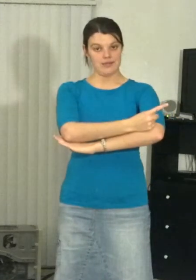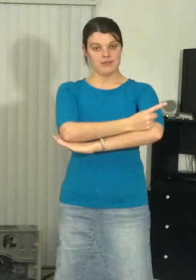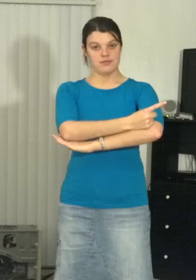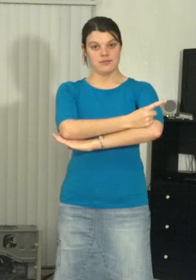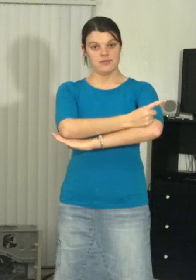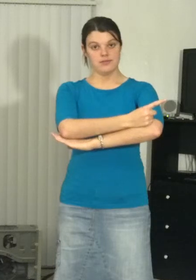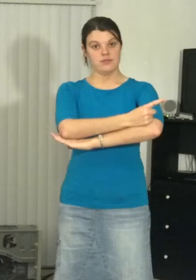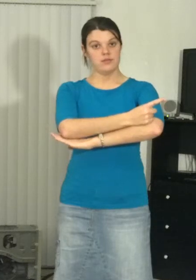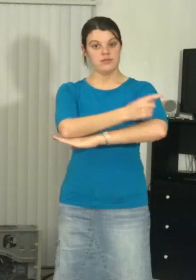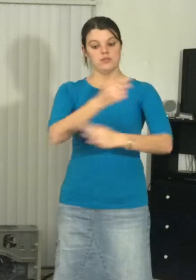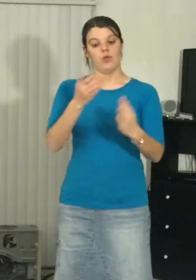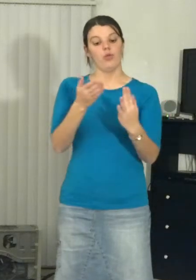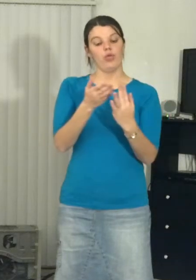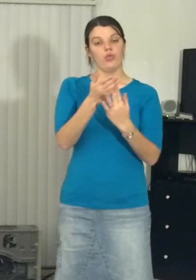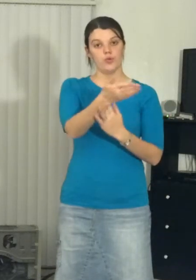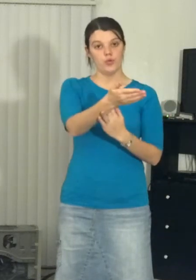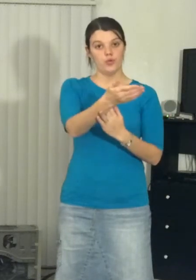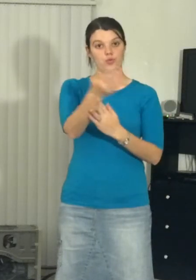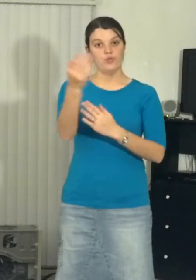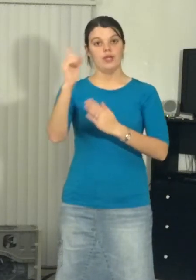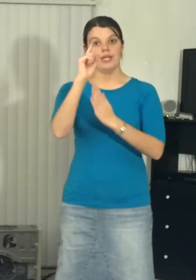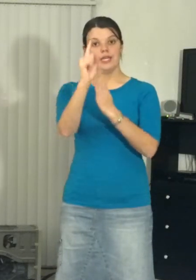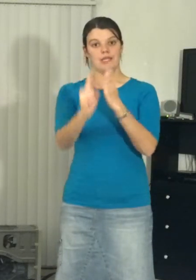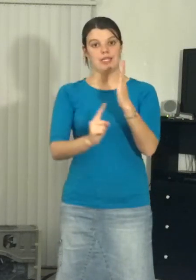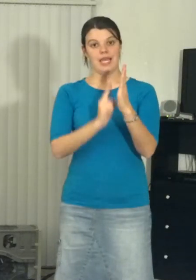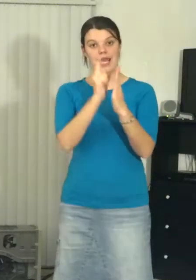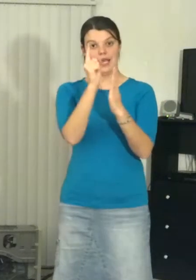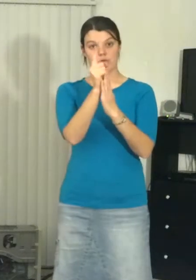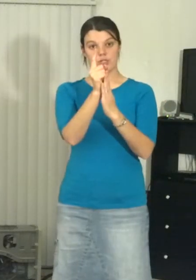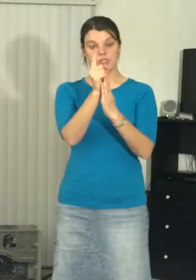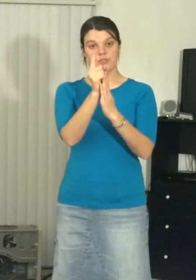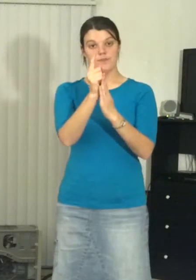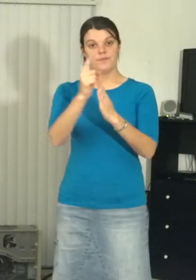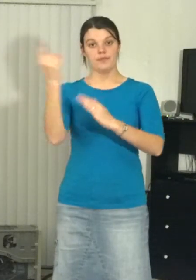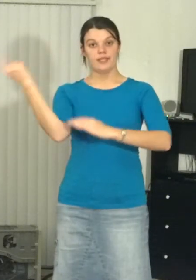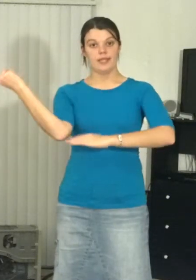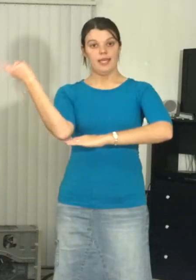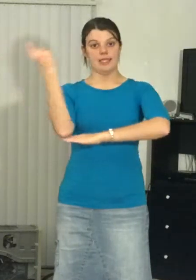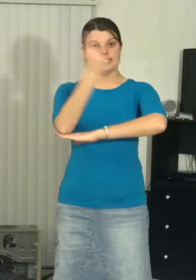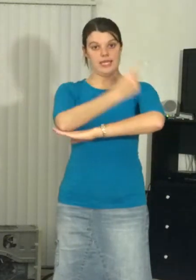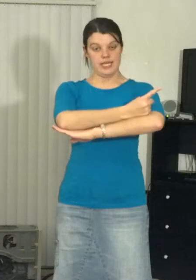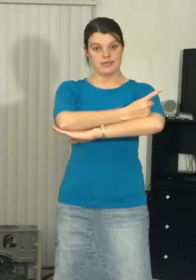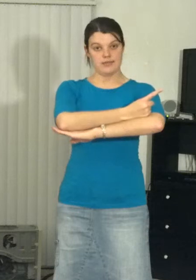days. So through the hours and the days.